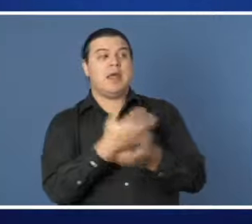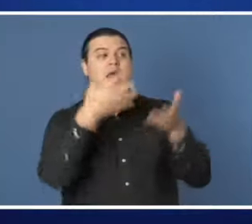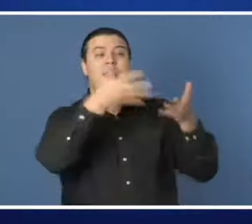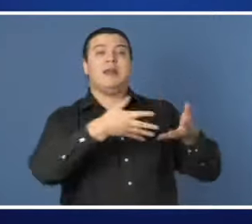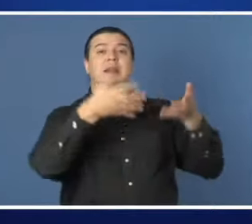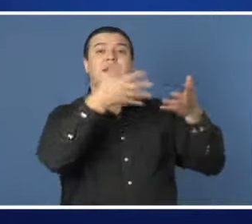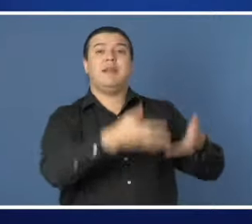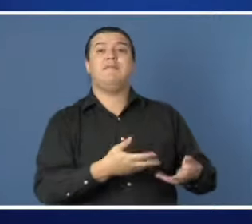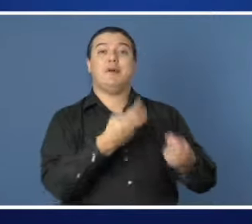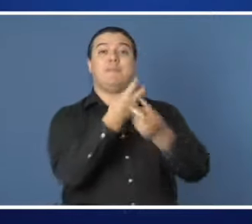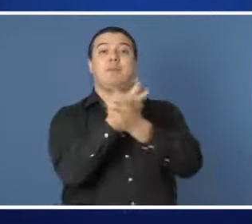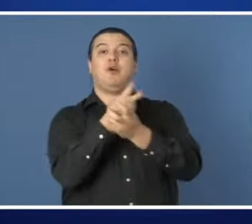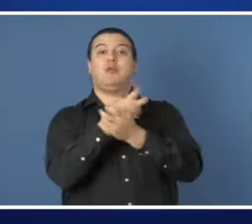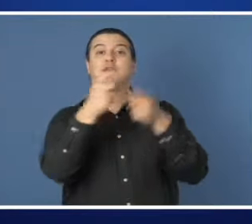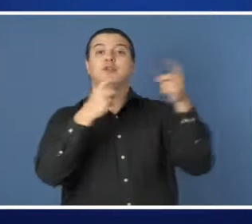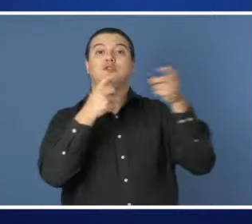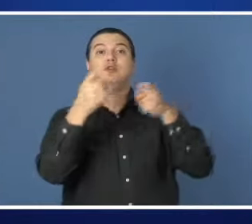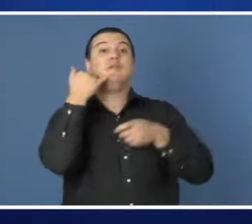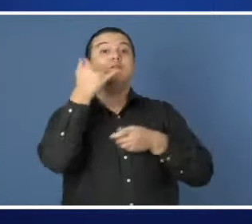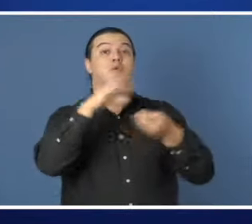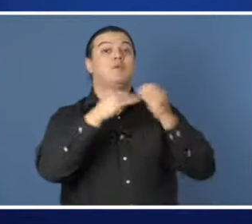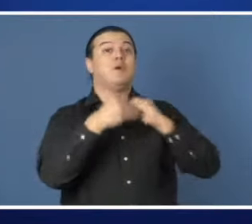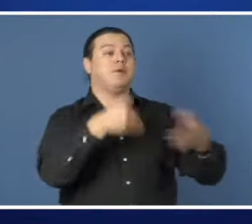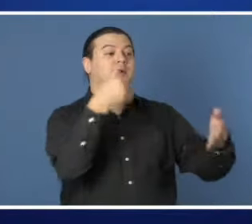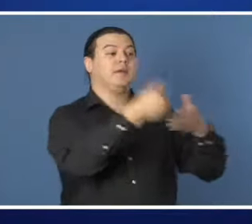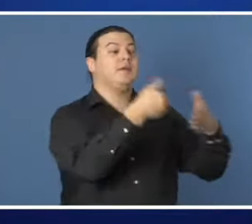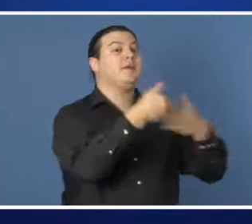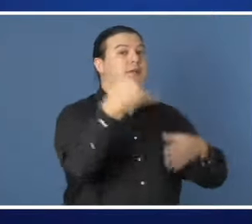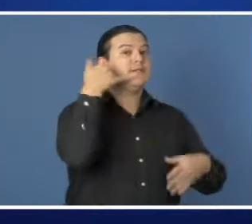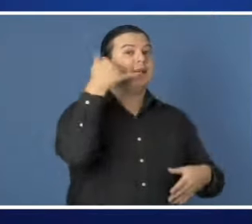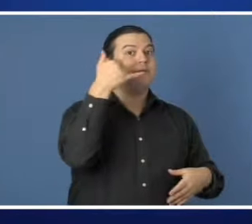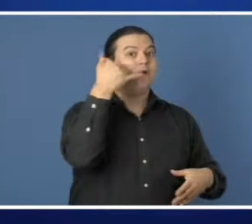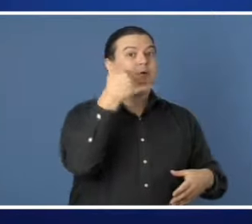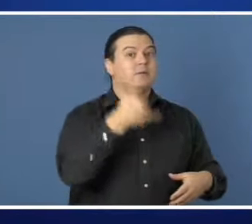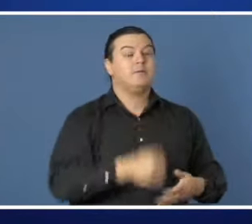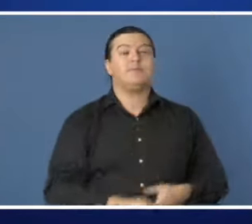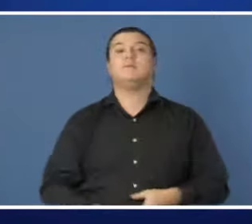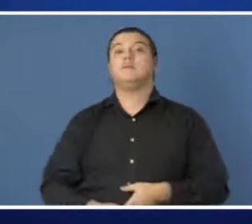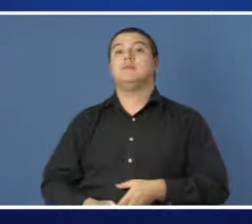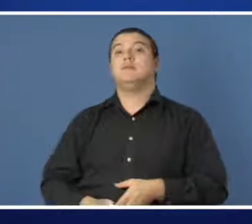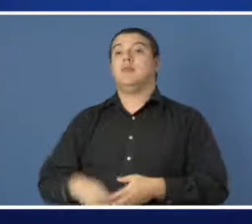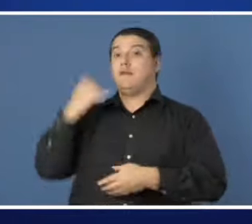place the poison control number near the telephone.